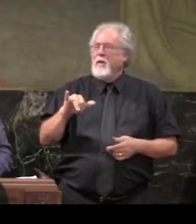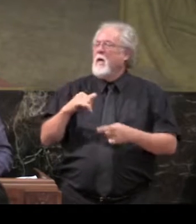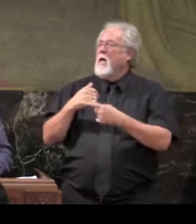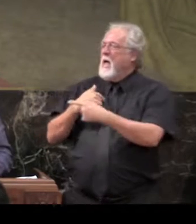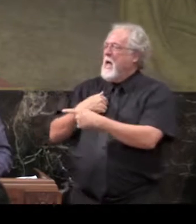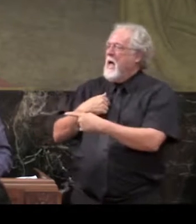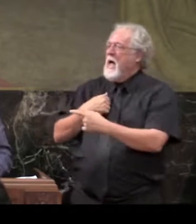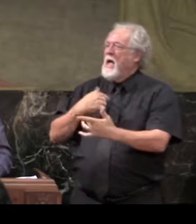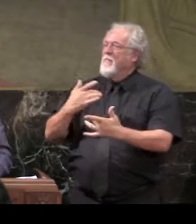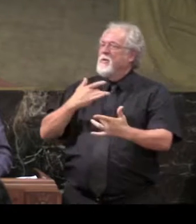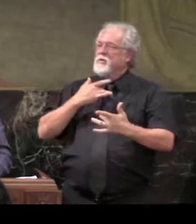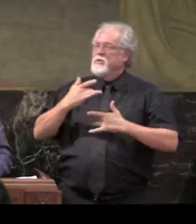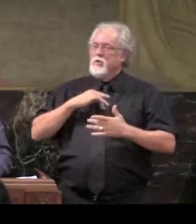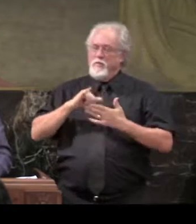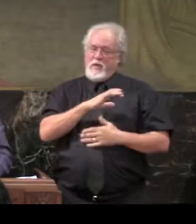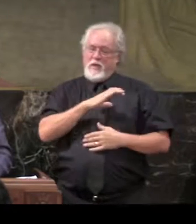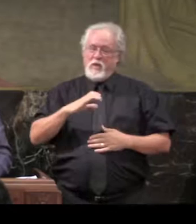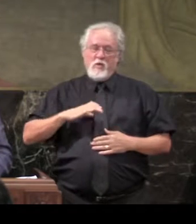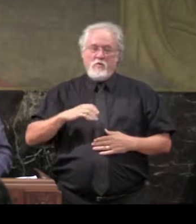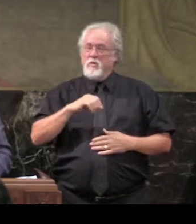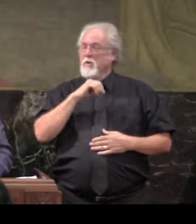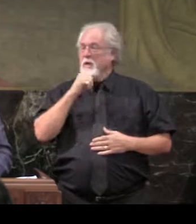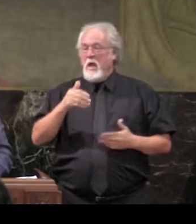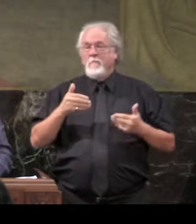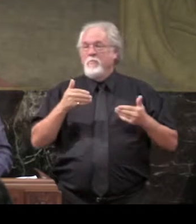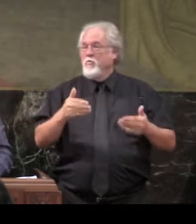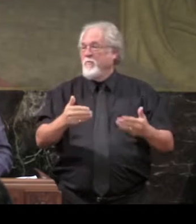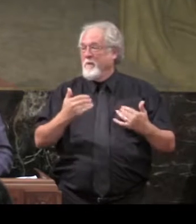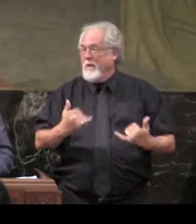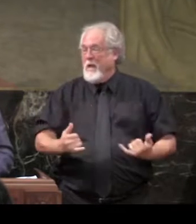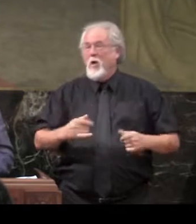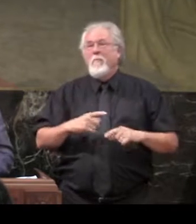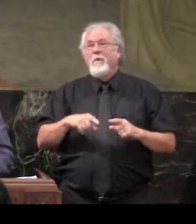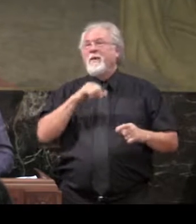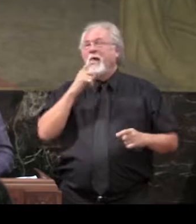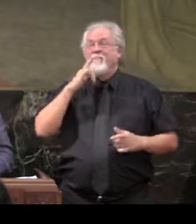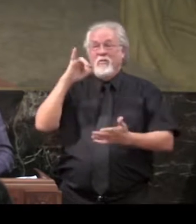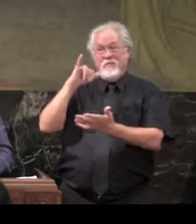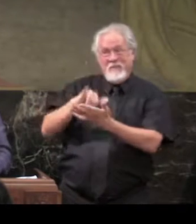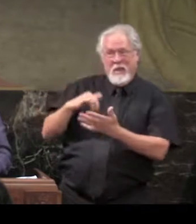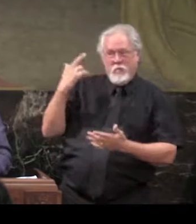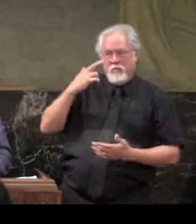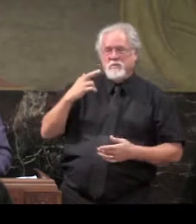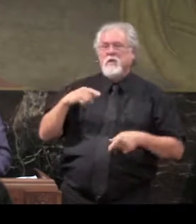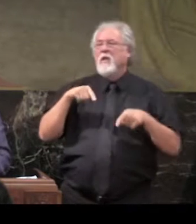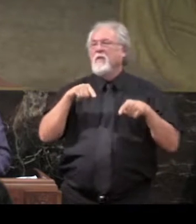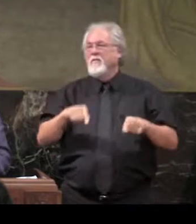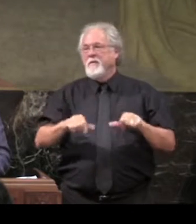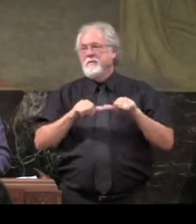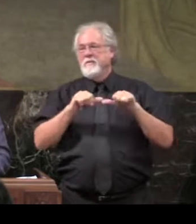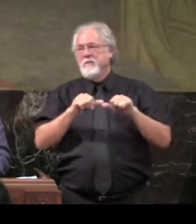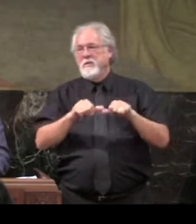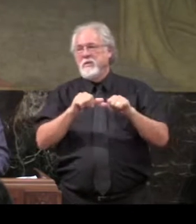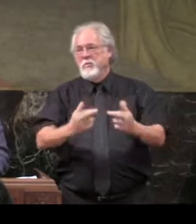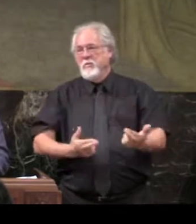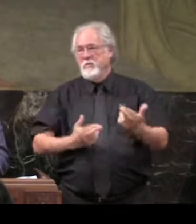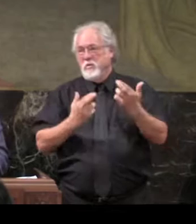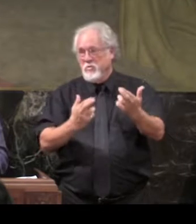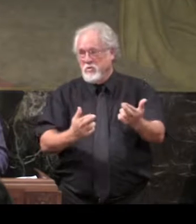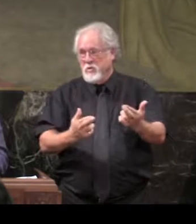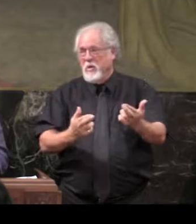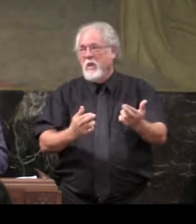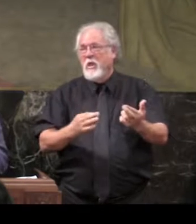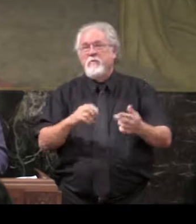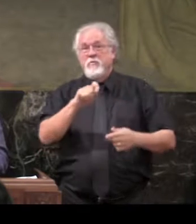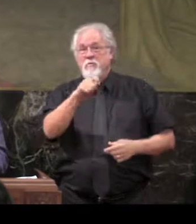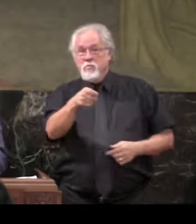concerned that Congress may not move the package now, but not for that reason. This is a continuing resolution, and if you just